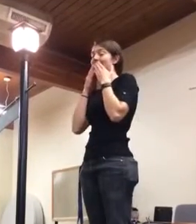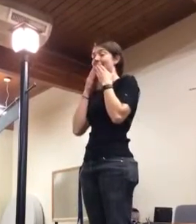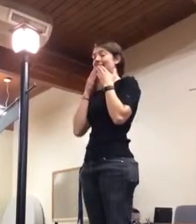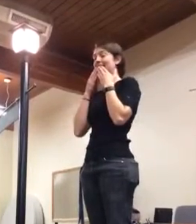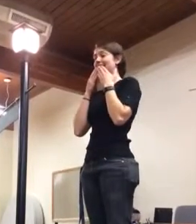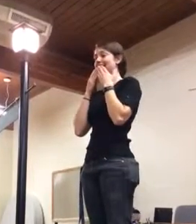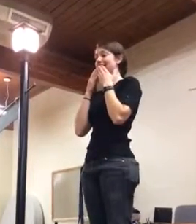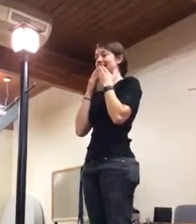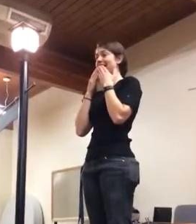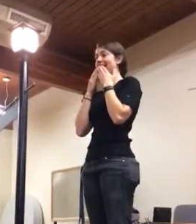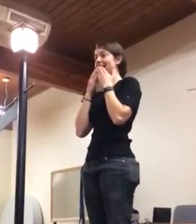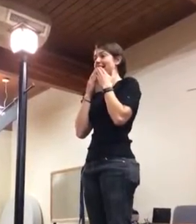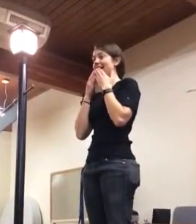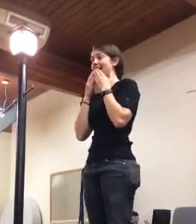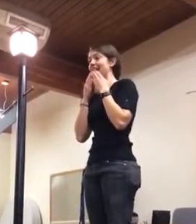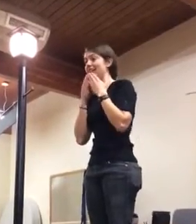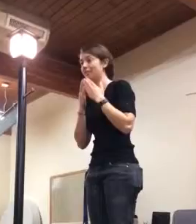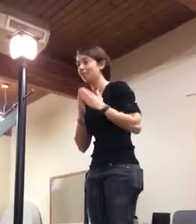one can tell.